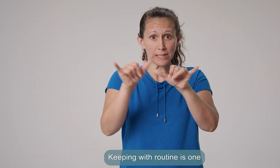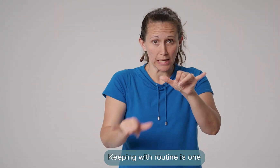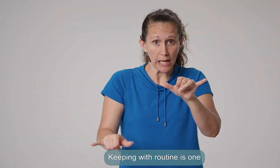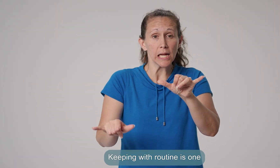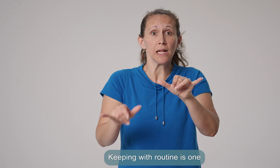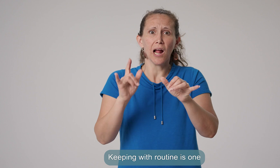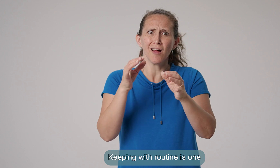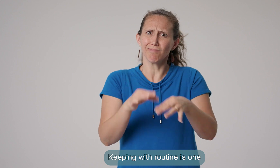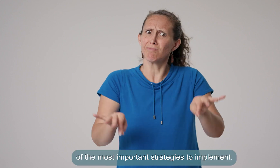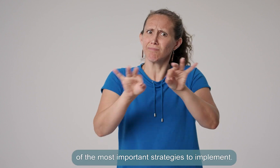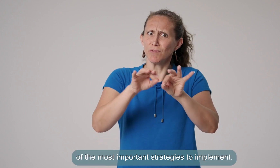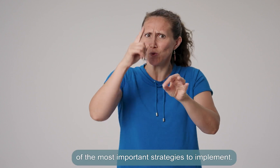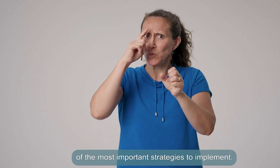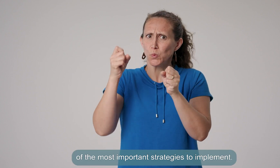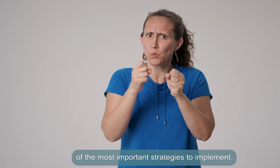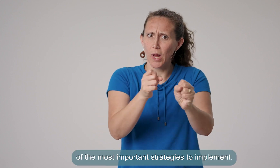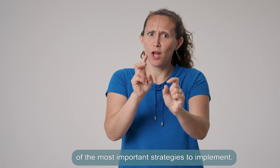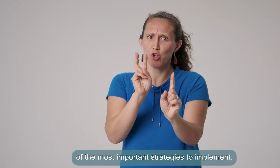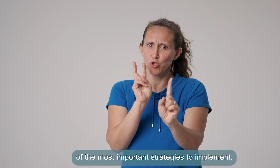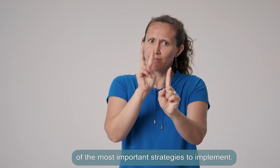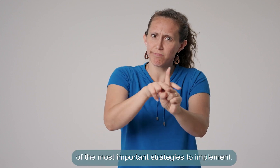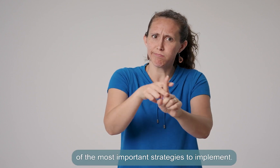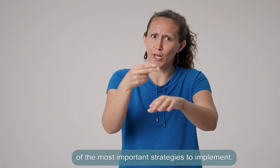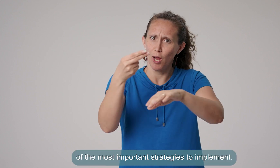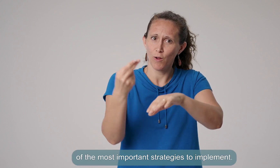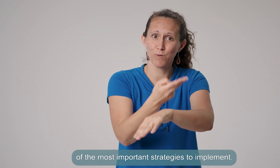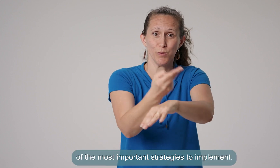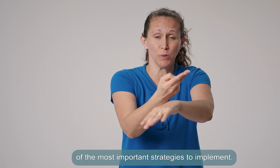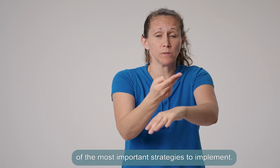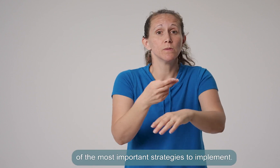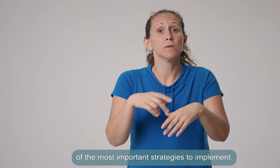Keeping with routine is one of the most important strategies to implement.